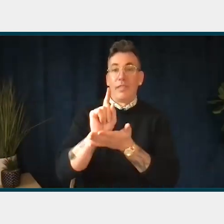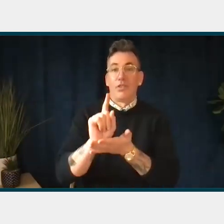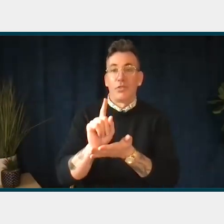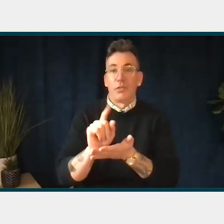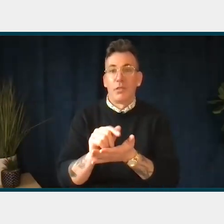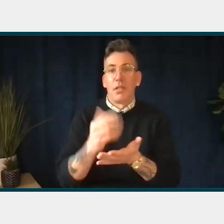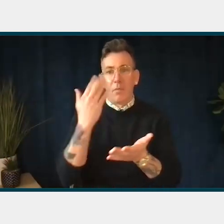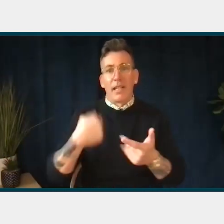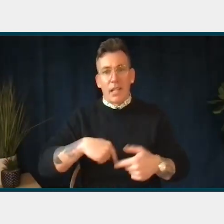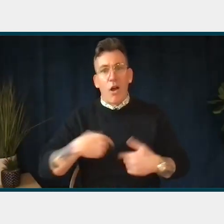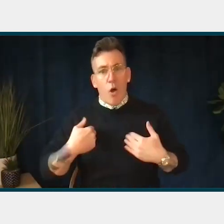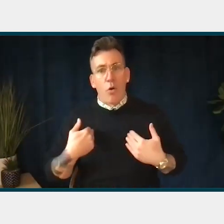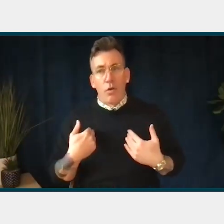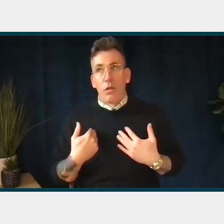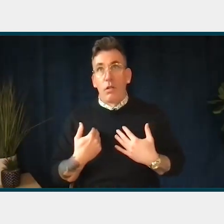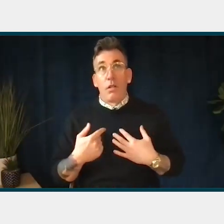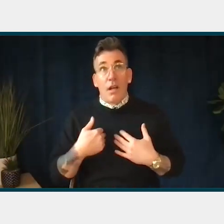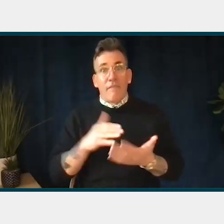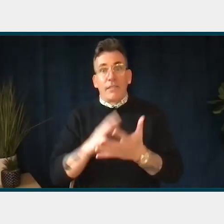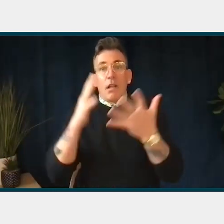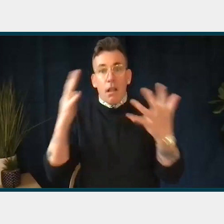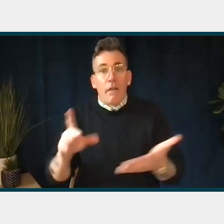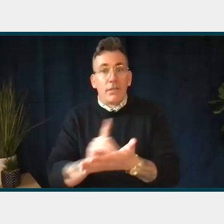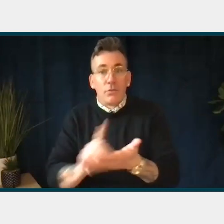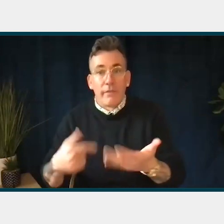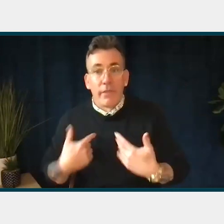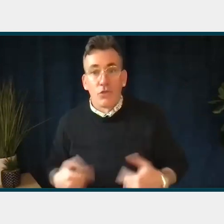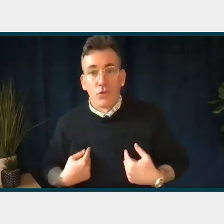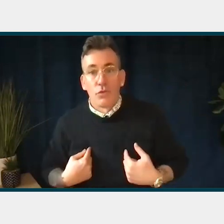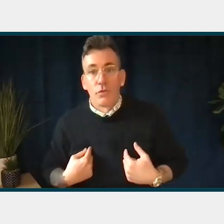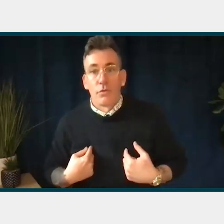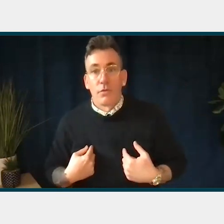that we shy away from being able to talk about our own privilege because, I've